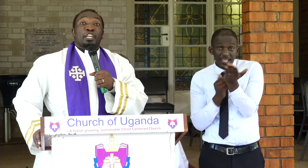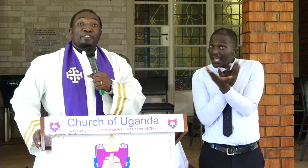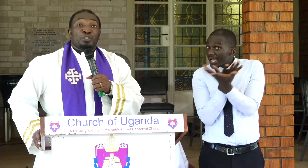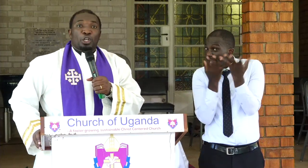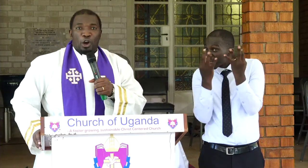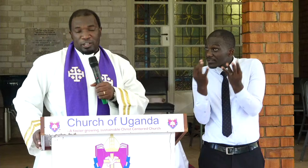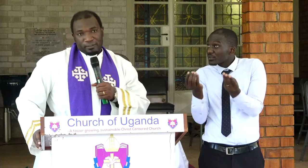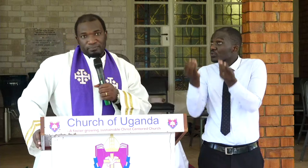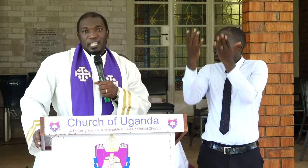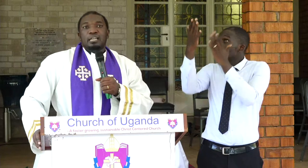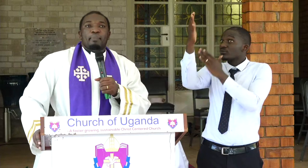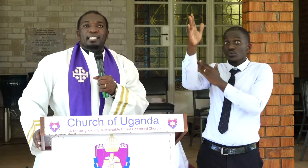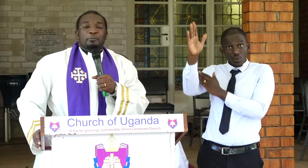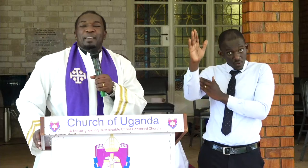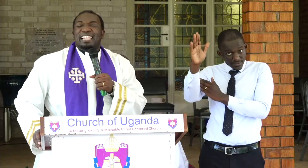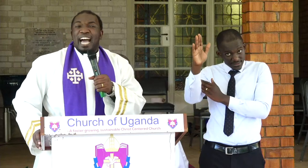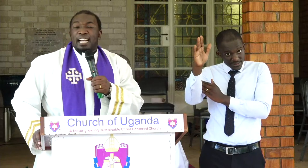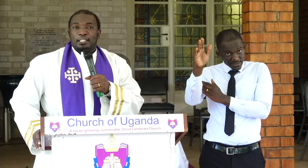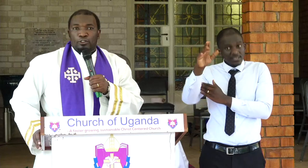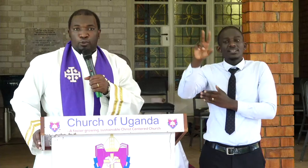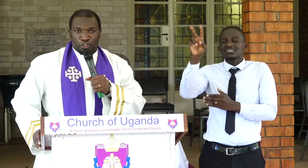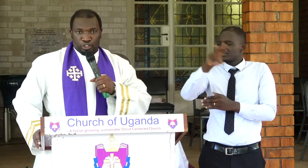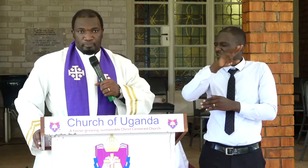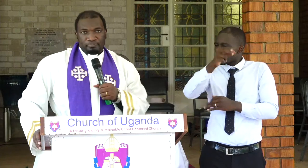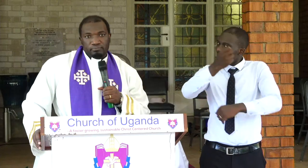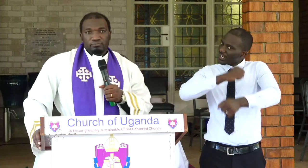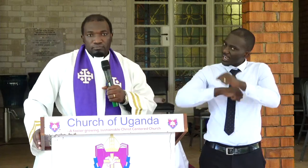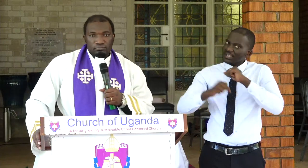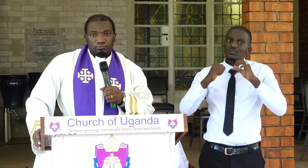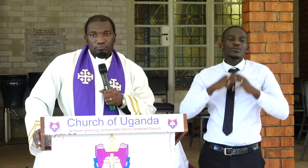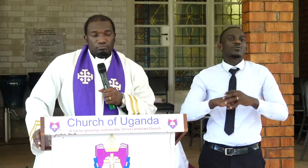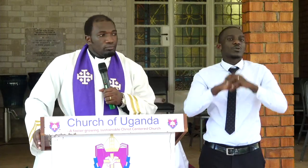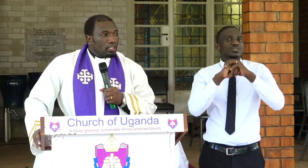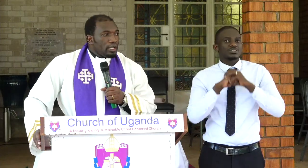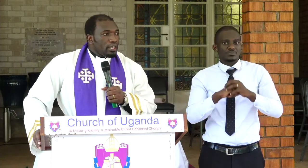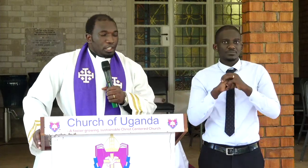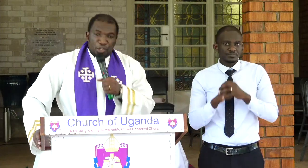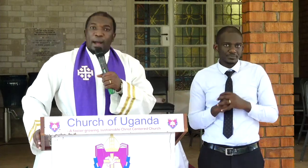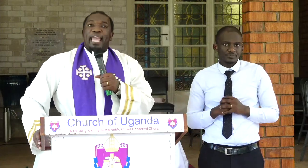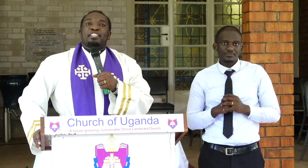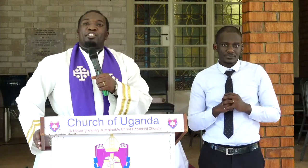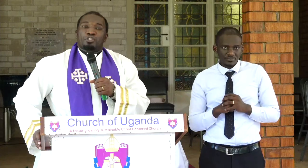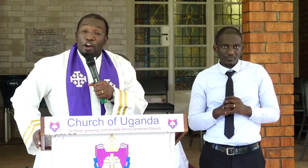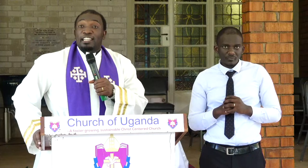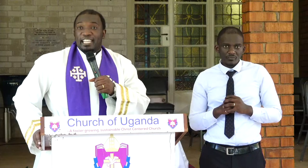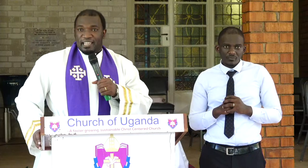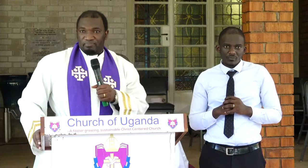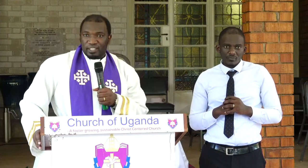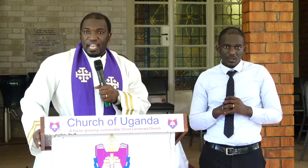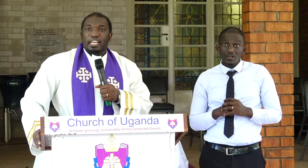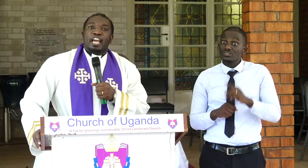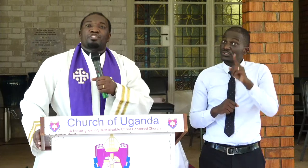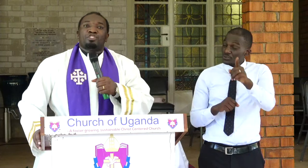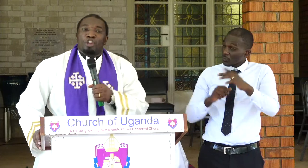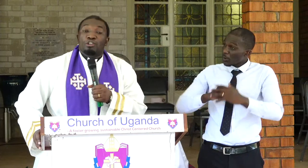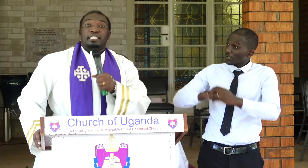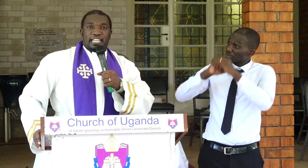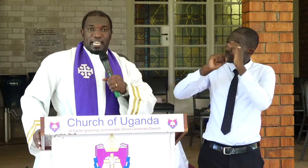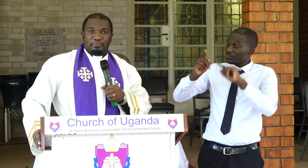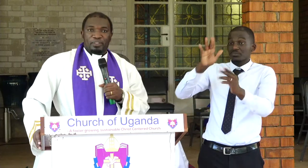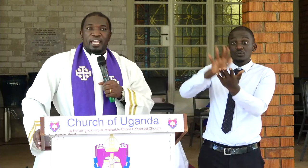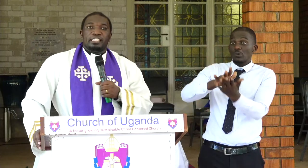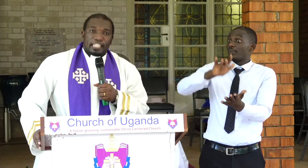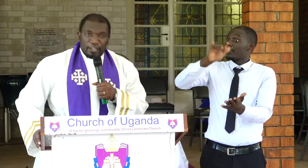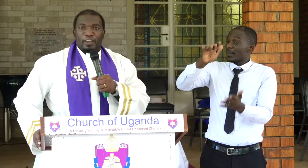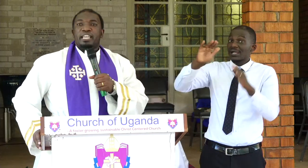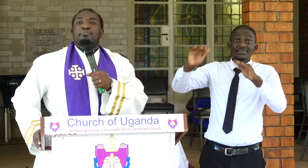Whatever you give to God must be an act of worship. You are extolling him, exalting